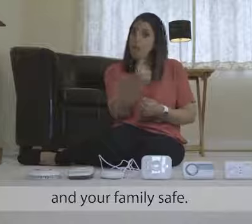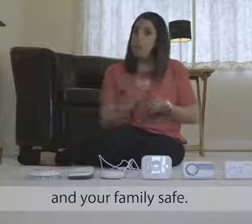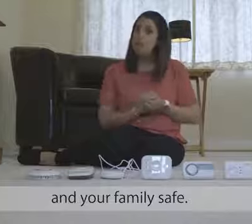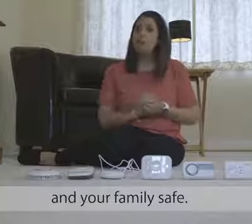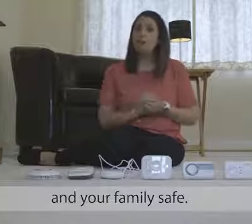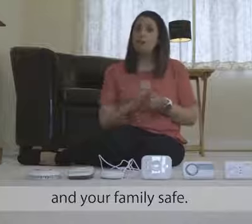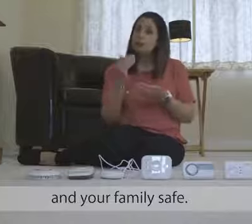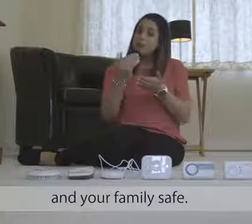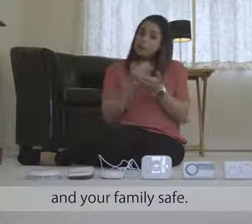safe.